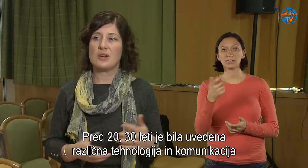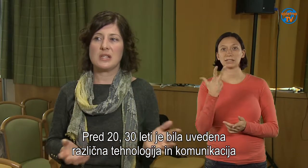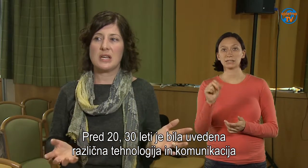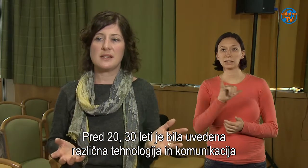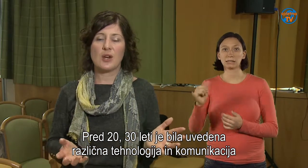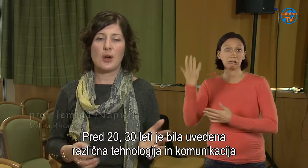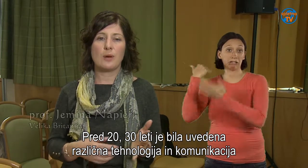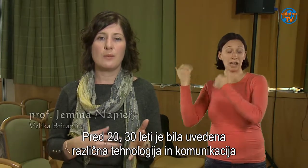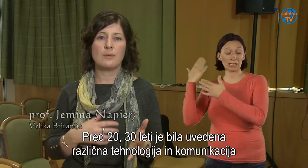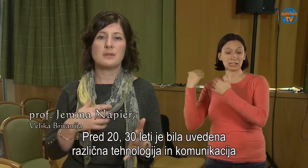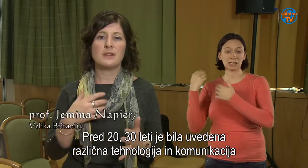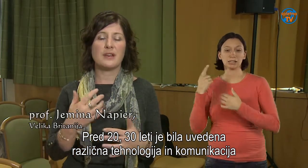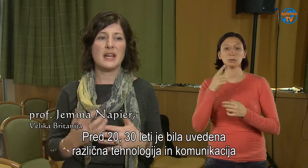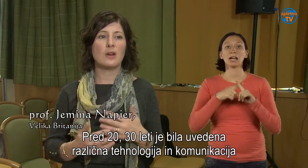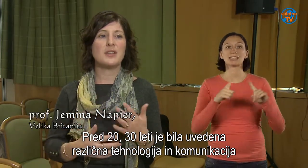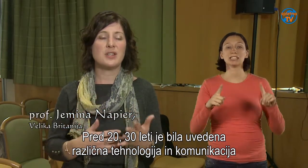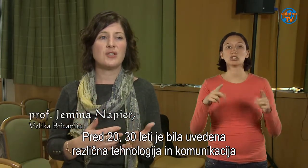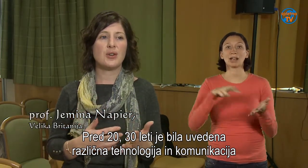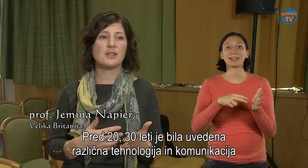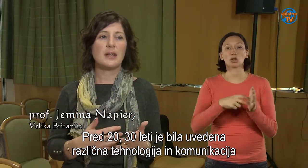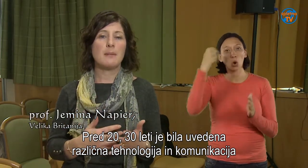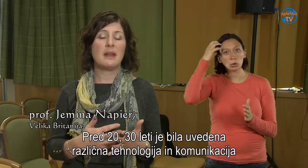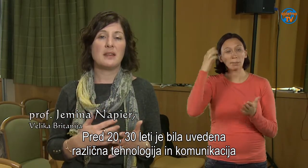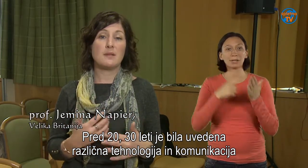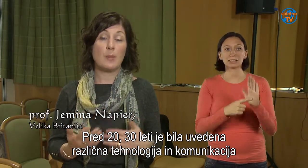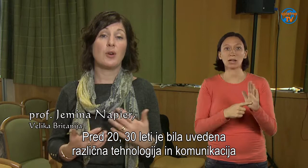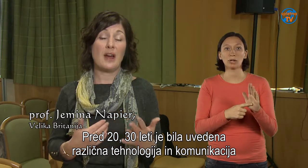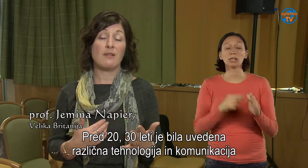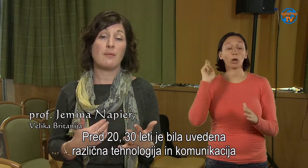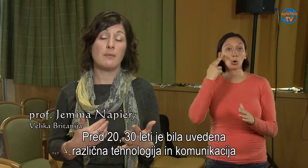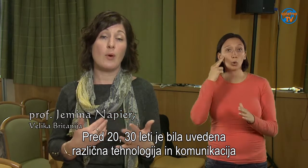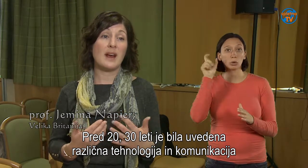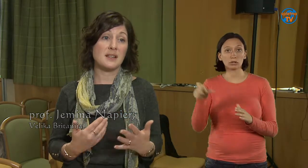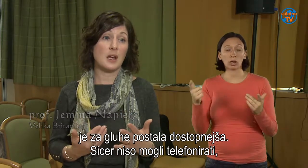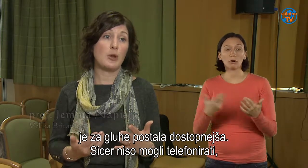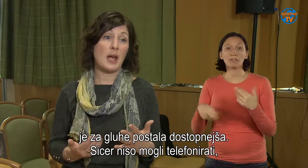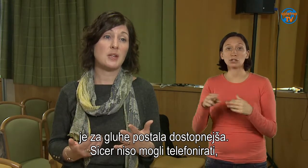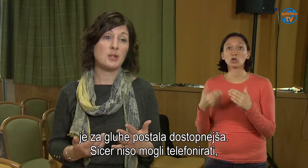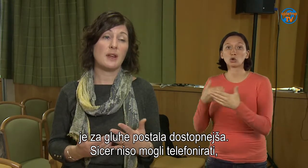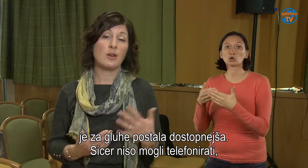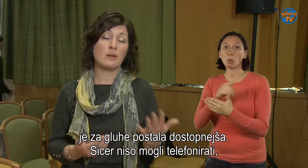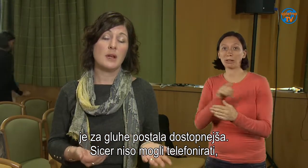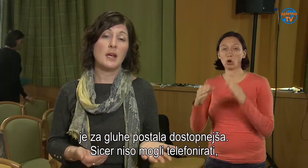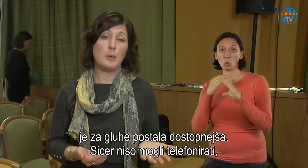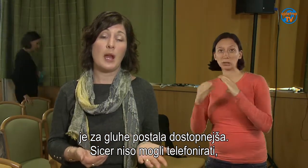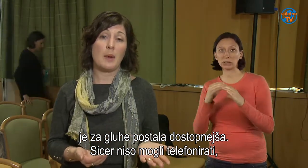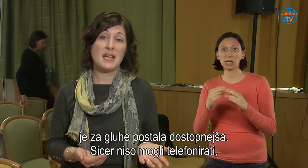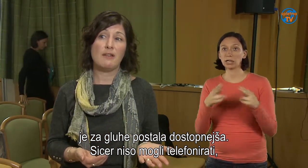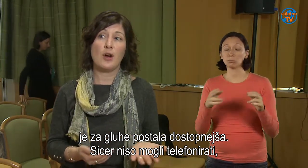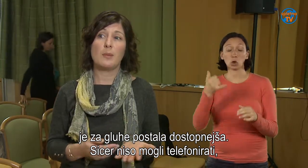20-30 years ago, different technologies introduced meant that deaf people could have more access to communication. They couldn't communicate by telephone, but